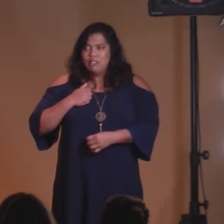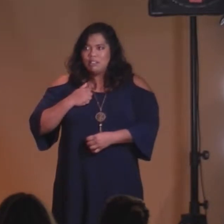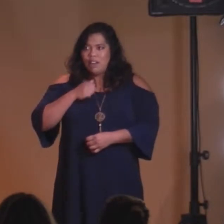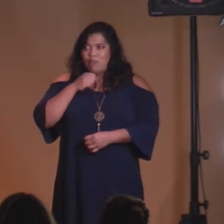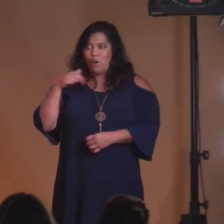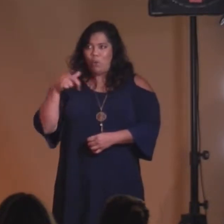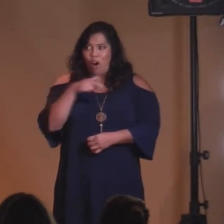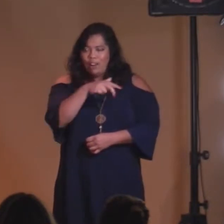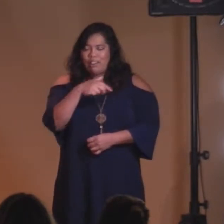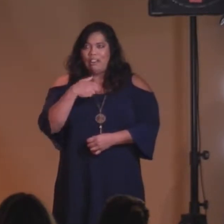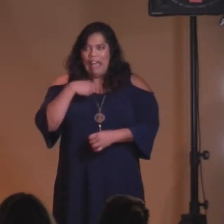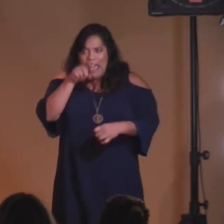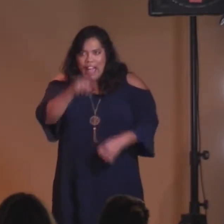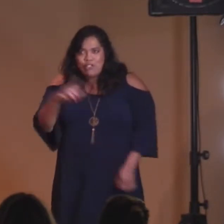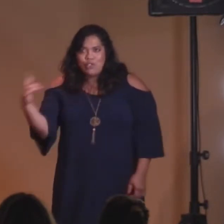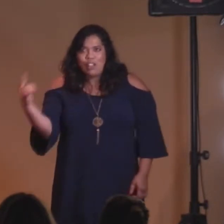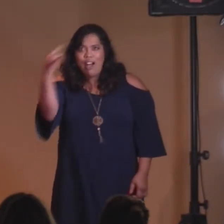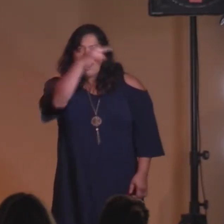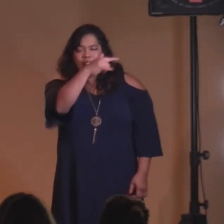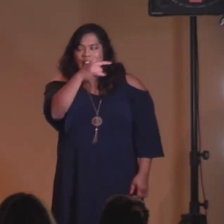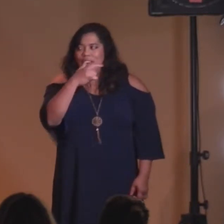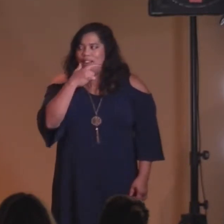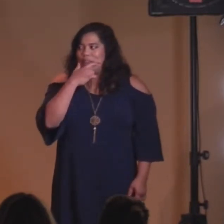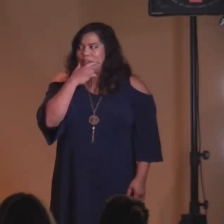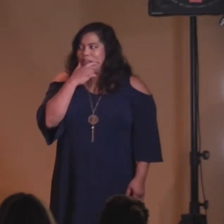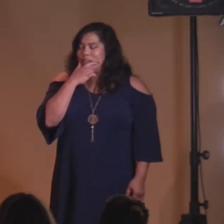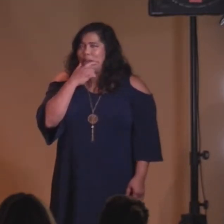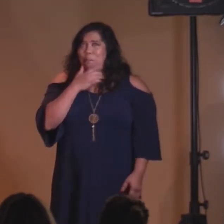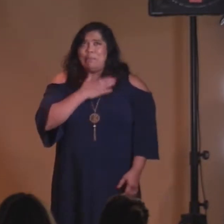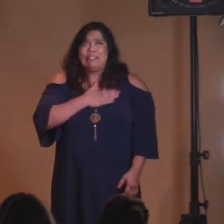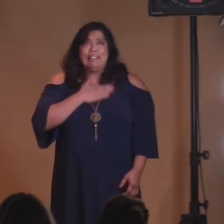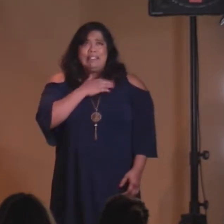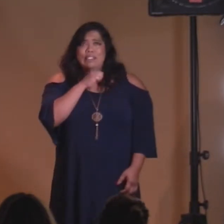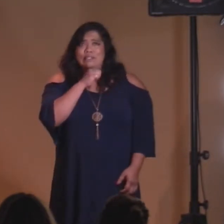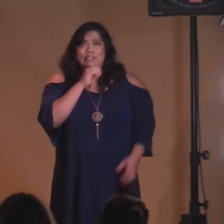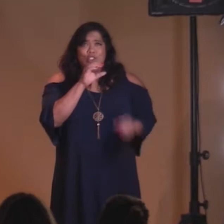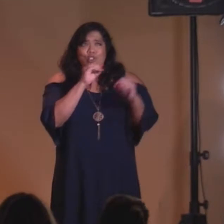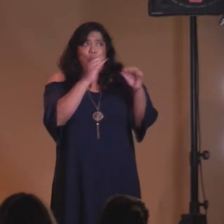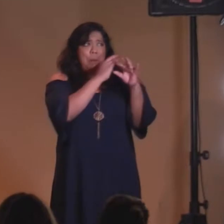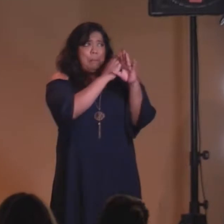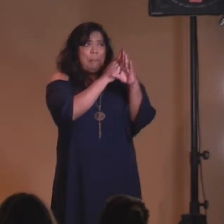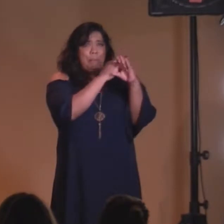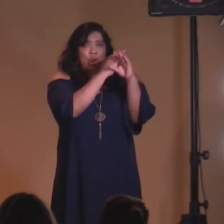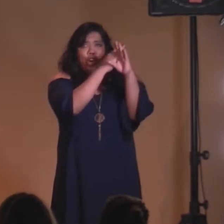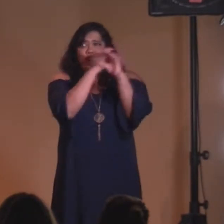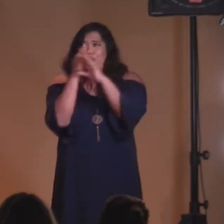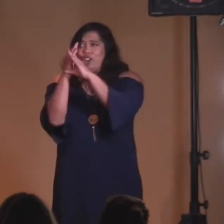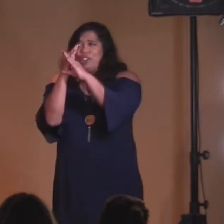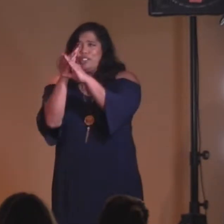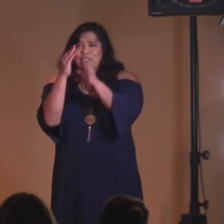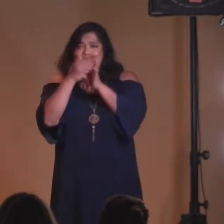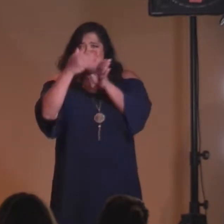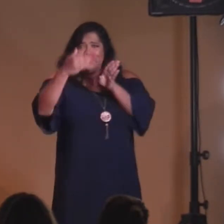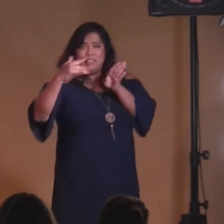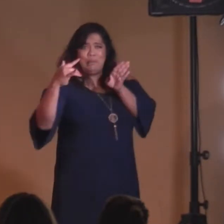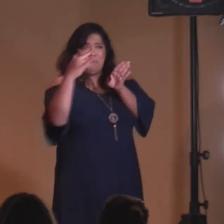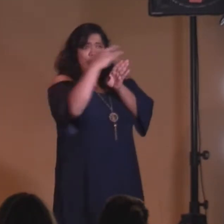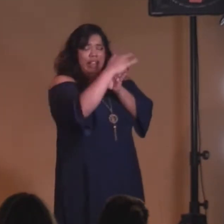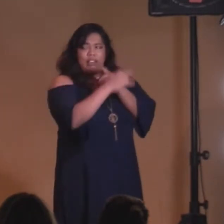I'm like, what's that? Canada geese? Get ready. Right? And then I'm like, oh, why am I